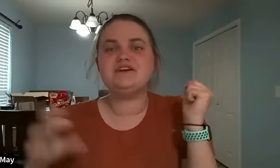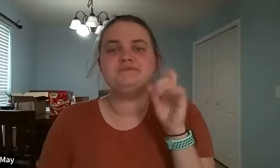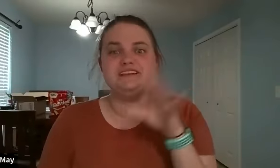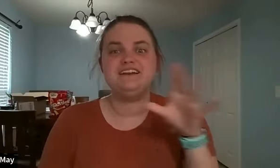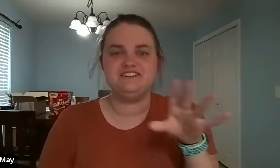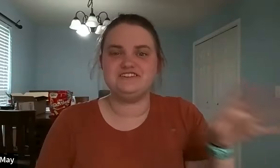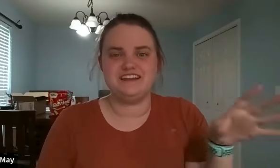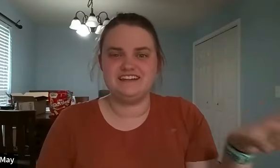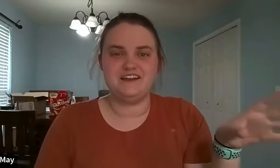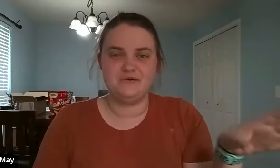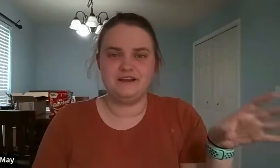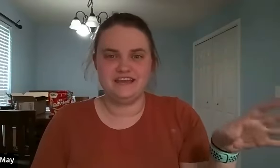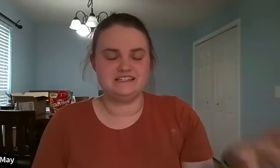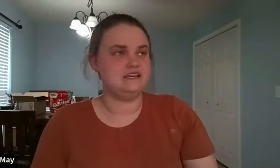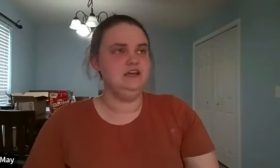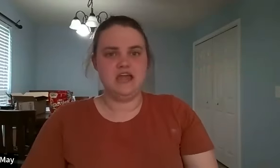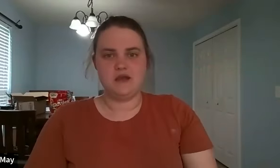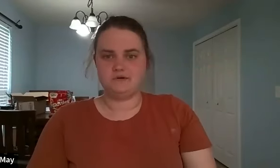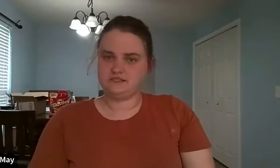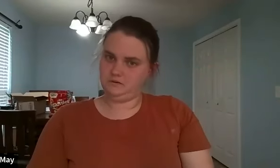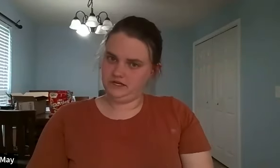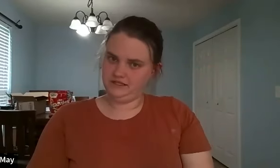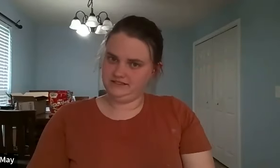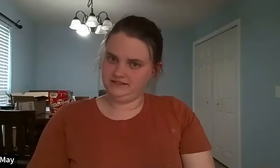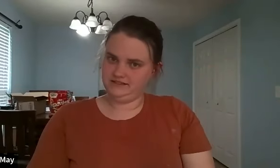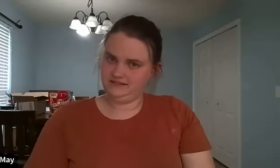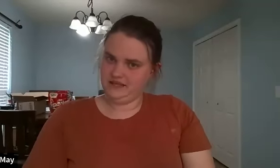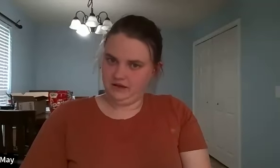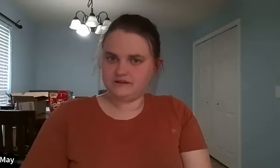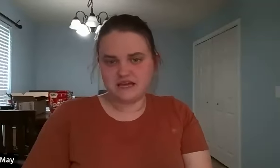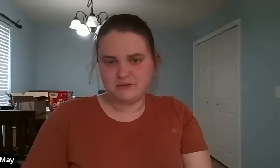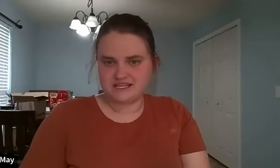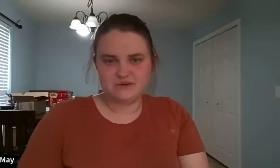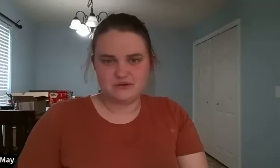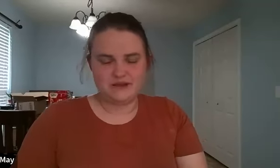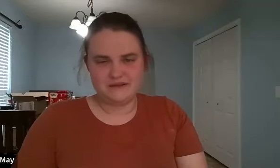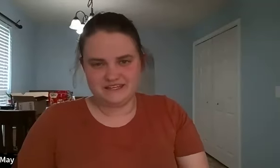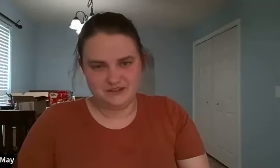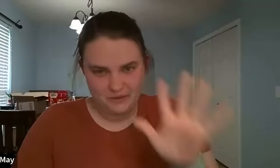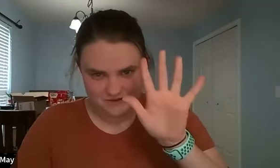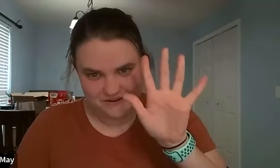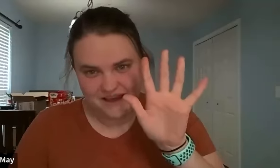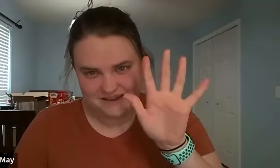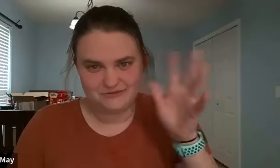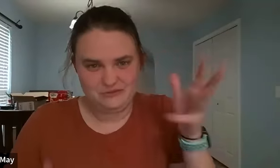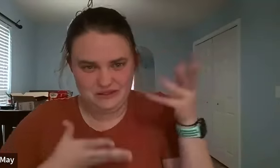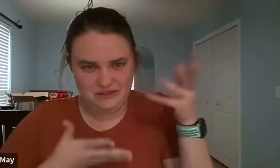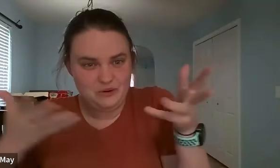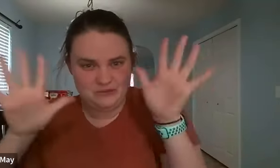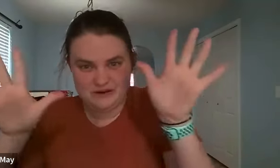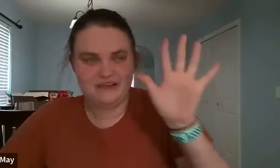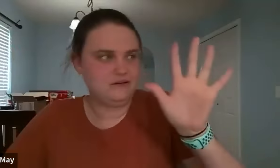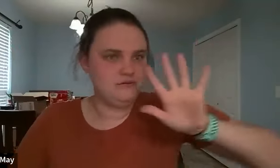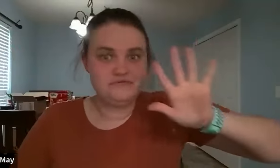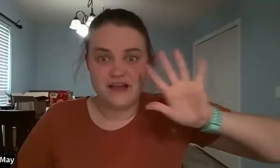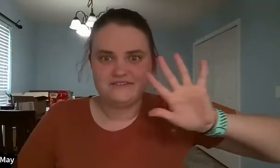up to 999 on one hand, it's like everyone's like, what? How is that possible? We only can go up to 5. Like normally we're like, oh, 5 and